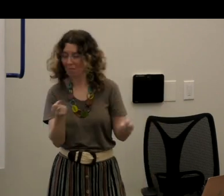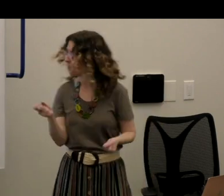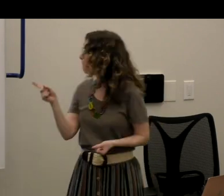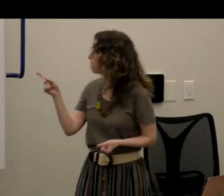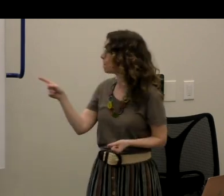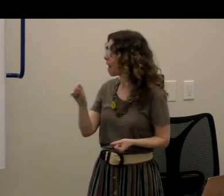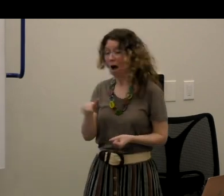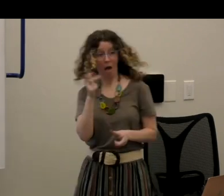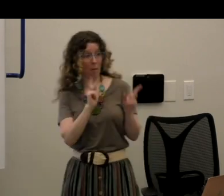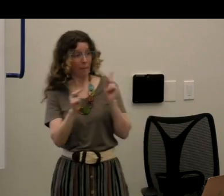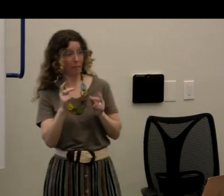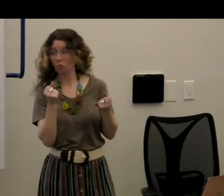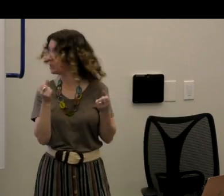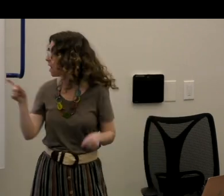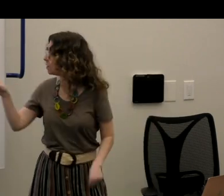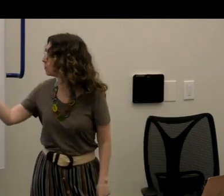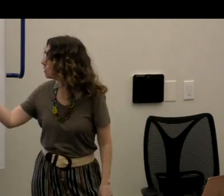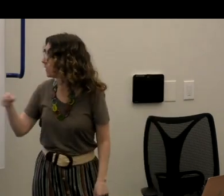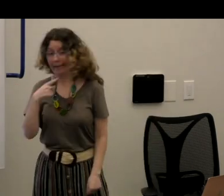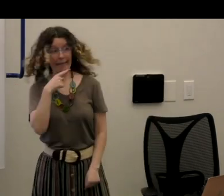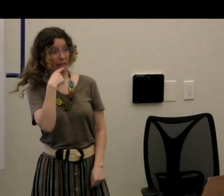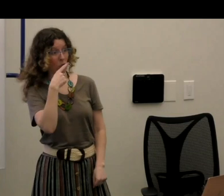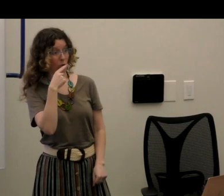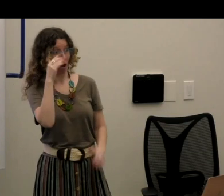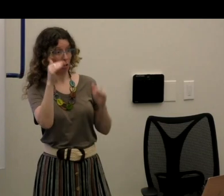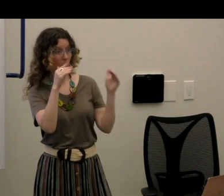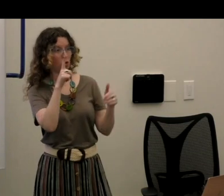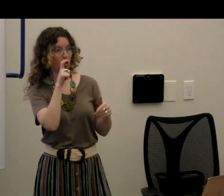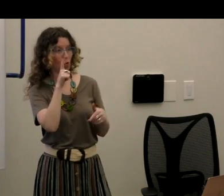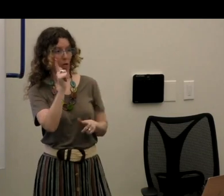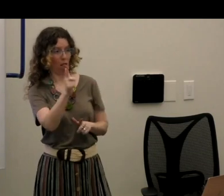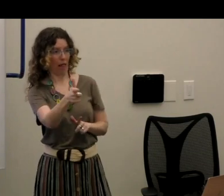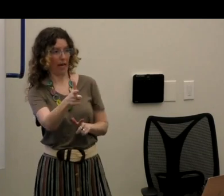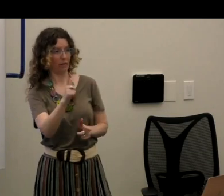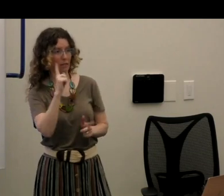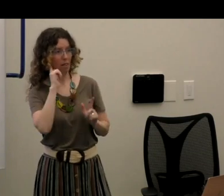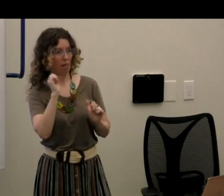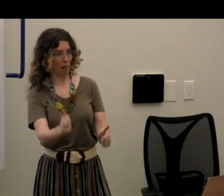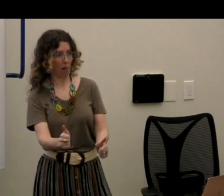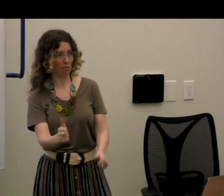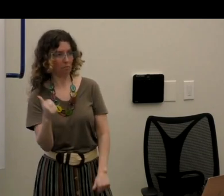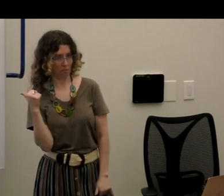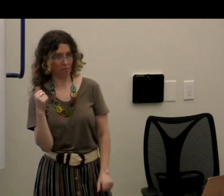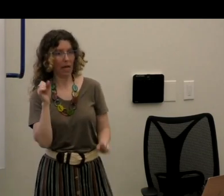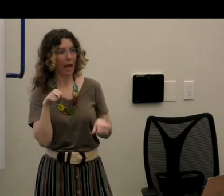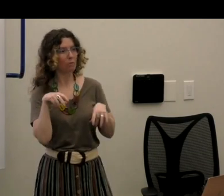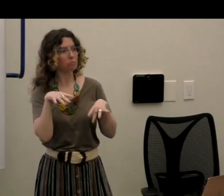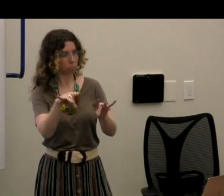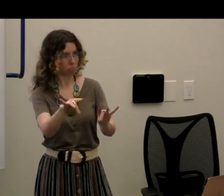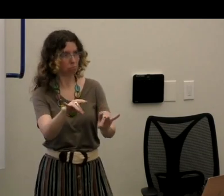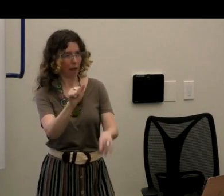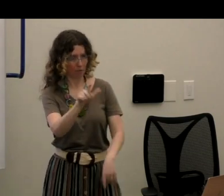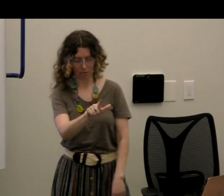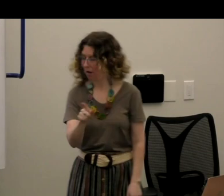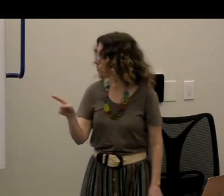individuals sign as well. Other people sign. Hearing children of adults who later lose their